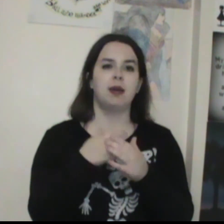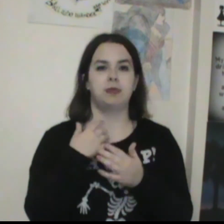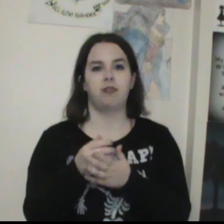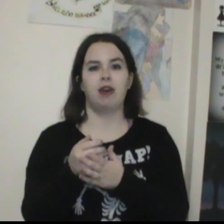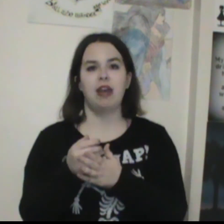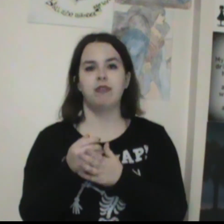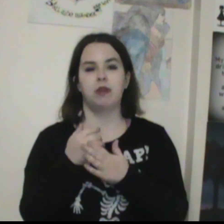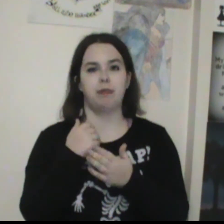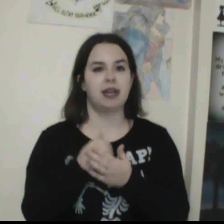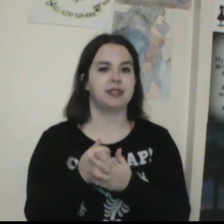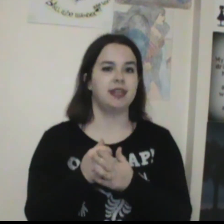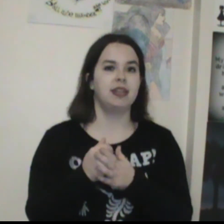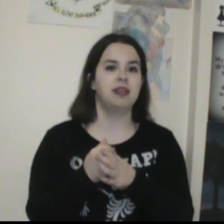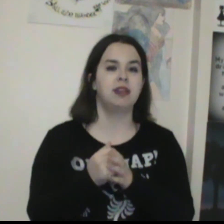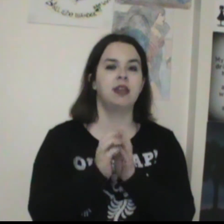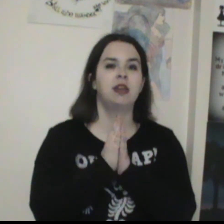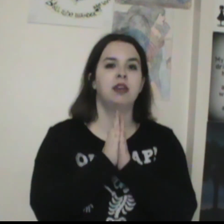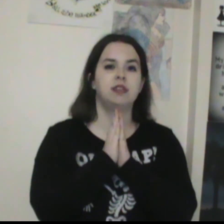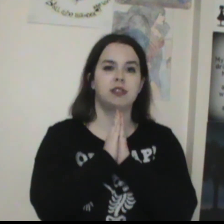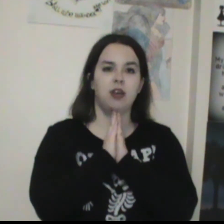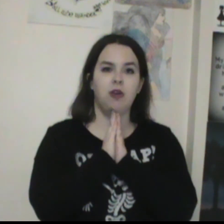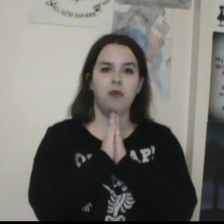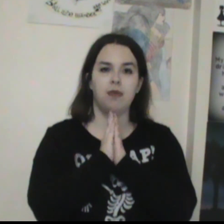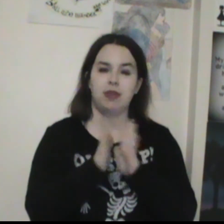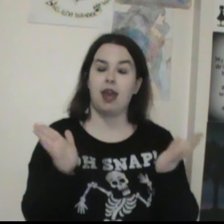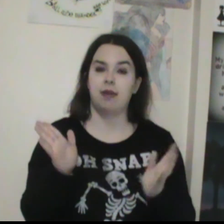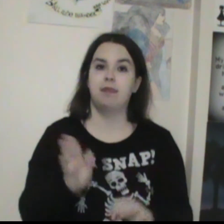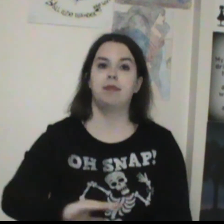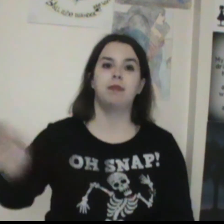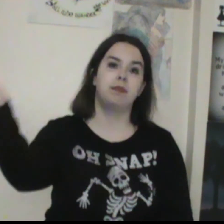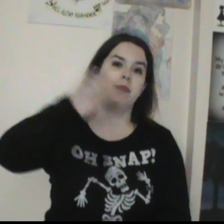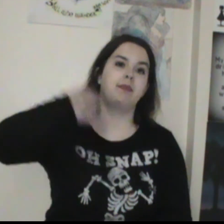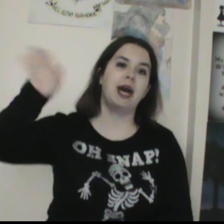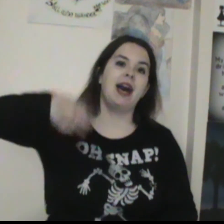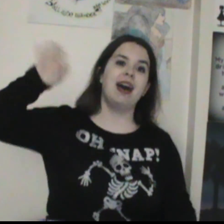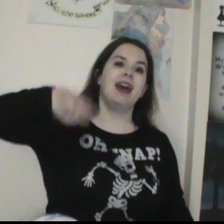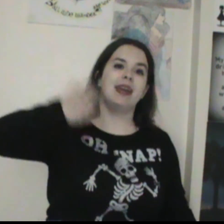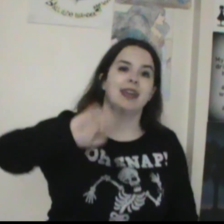Episode 5, called Boxed In. So yeah, bye!